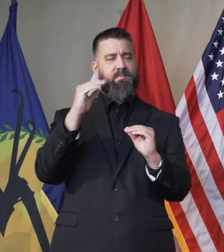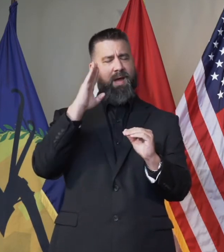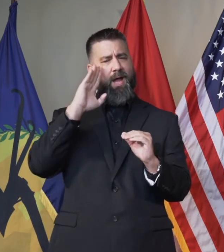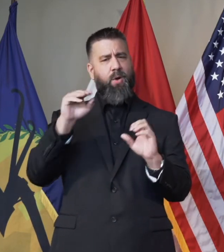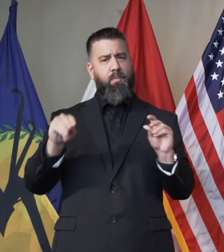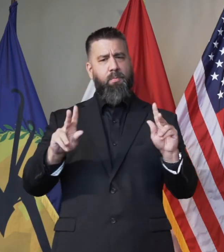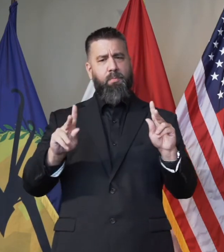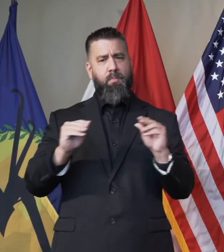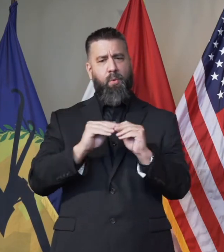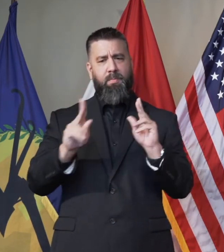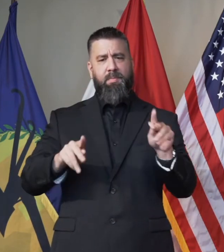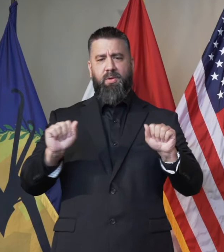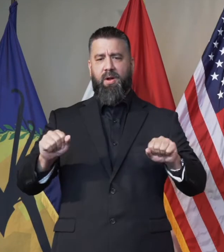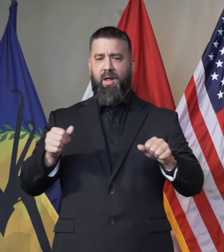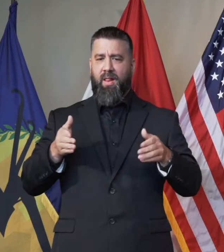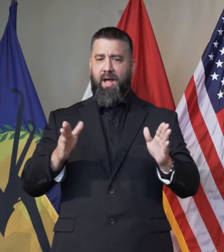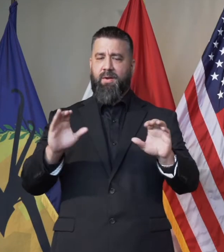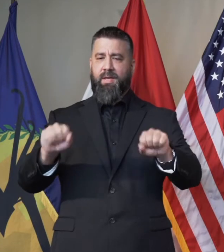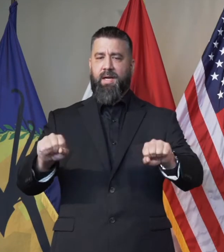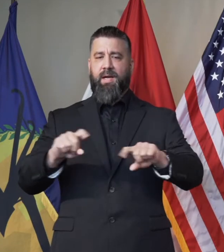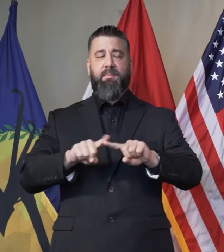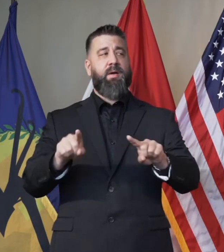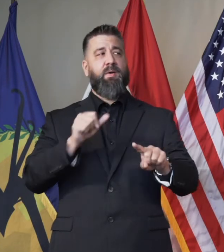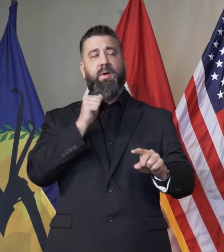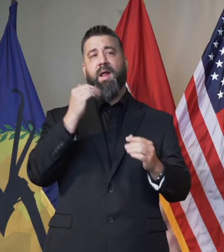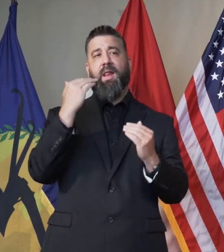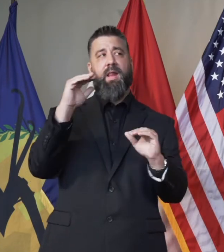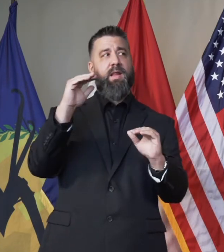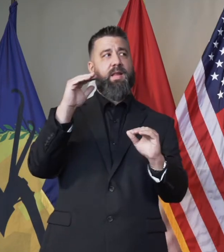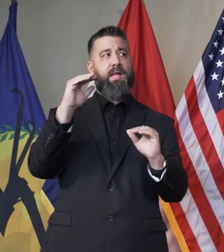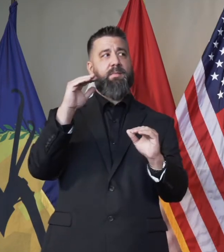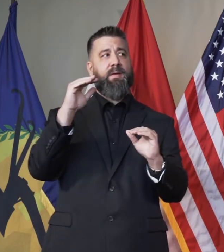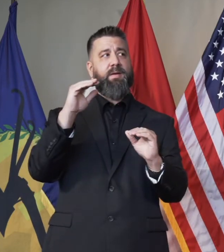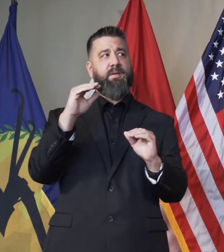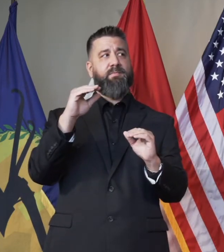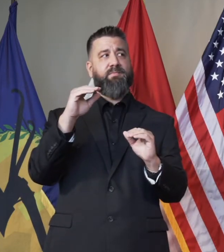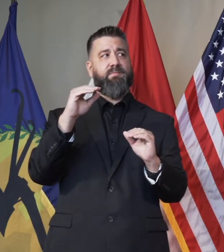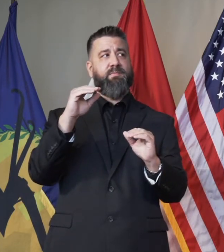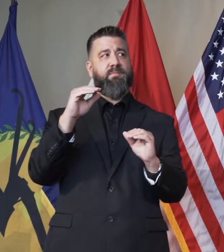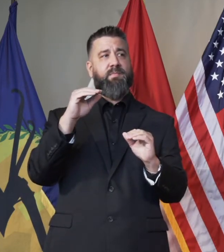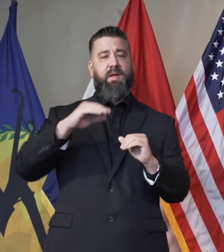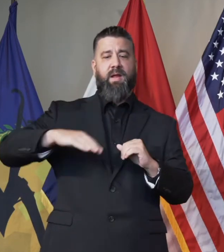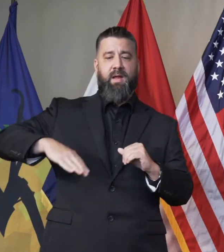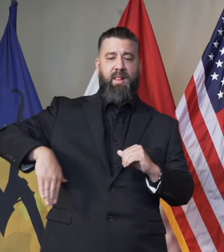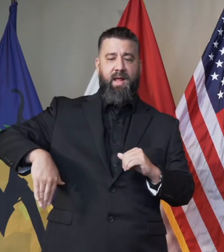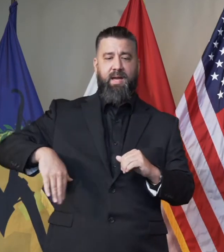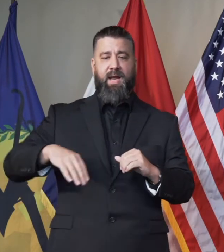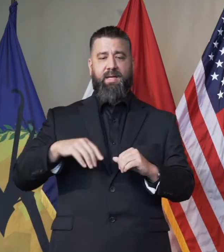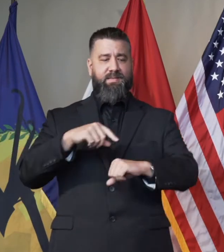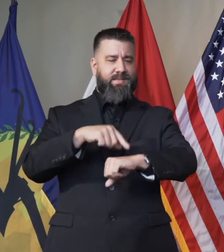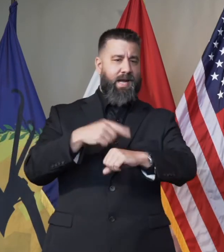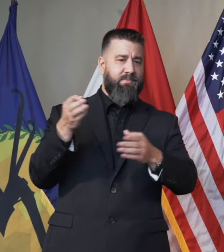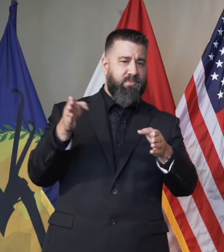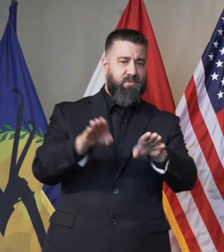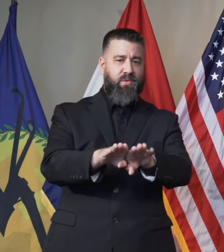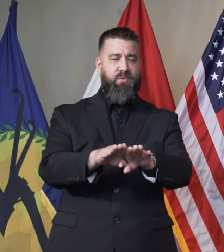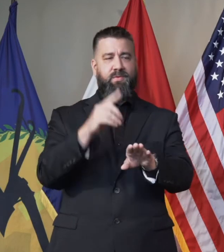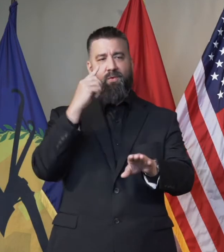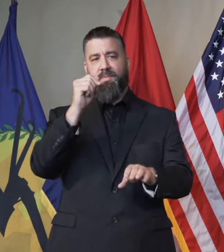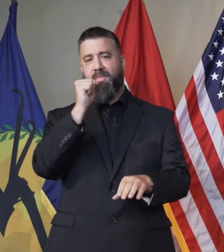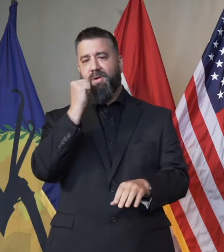terms of the... We're not close going time? to limit restrictions on late night activities of bars. Those will remain in place. We